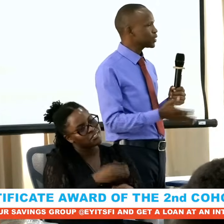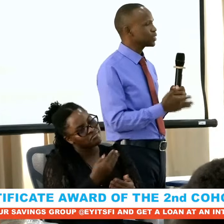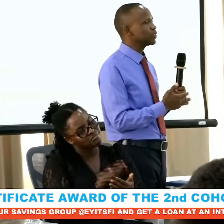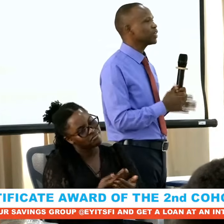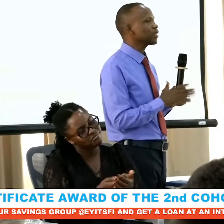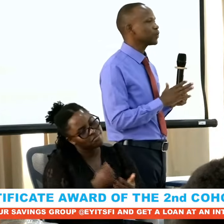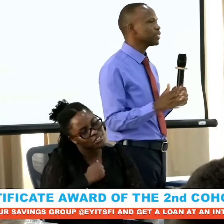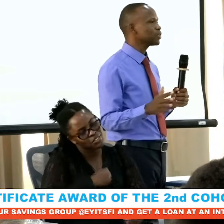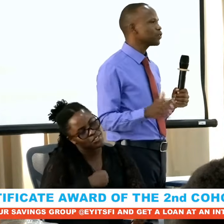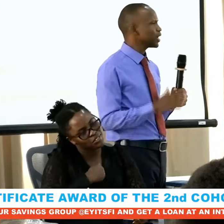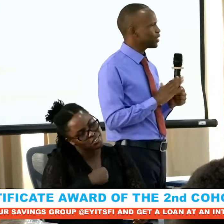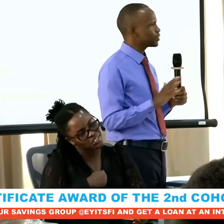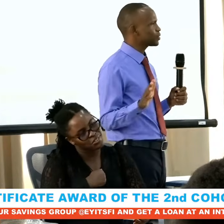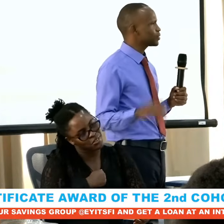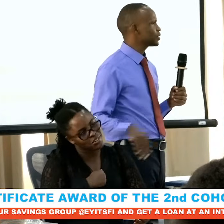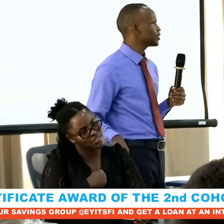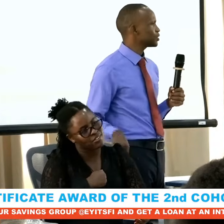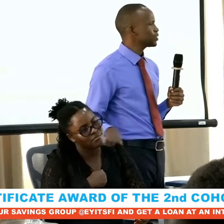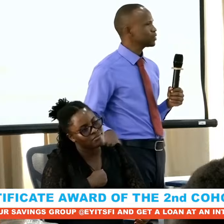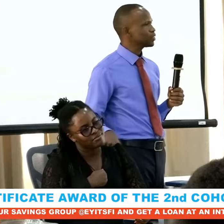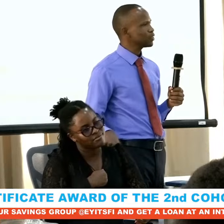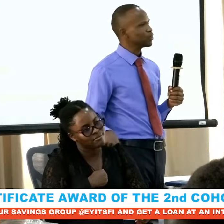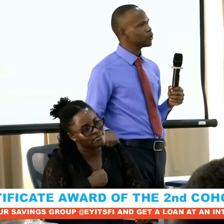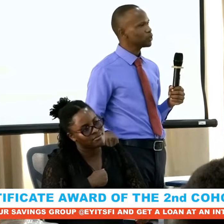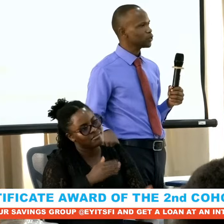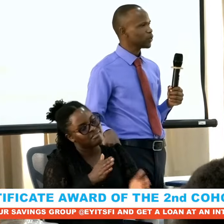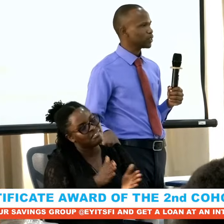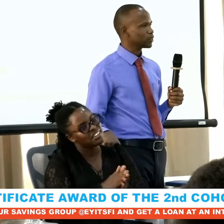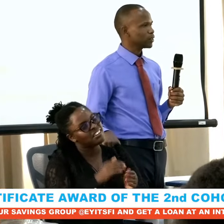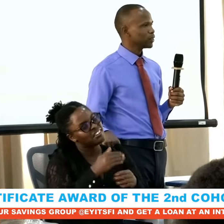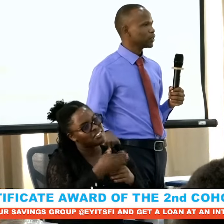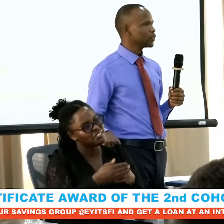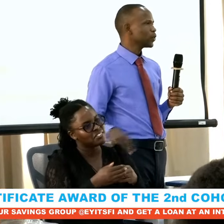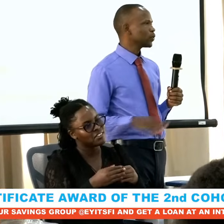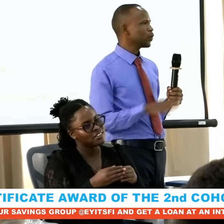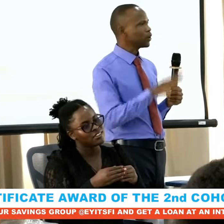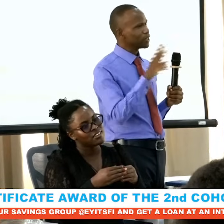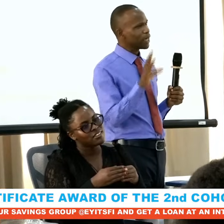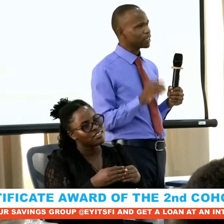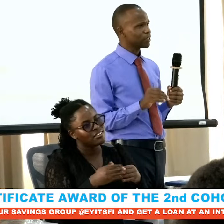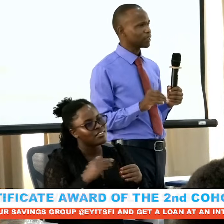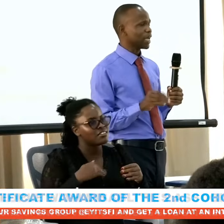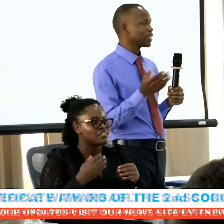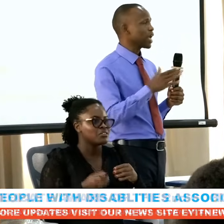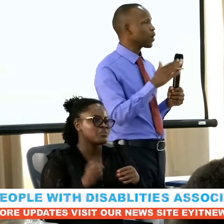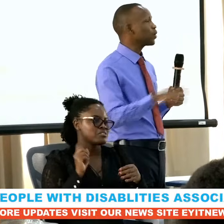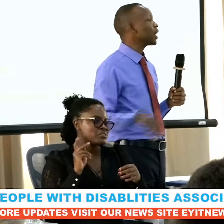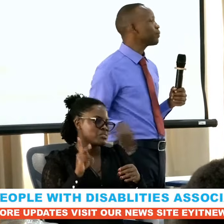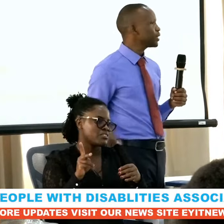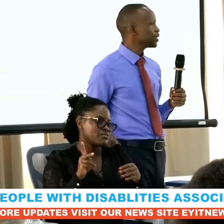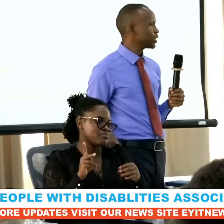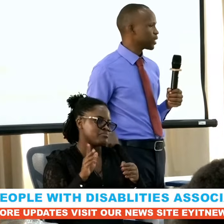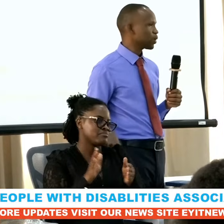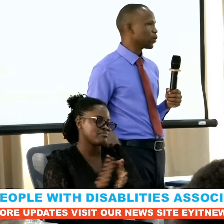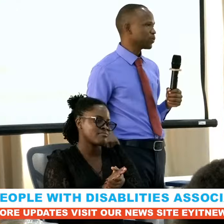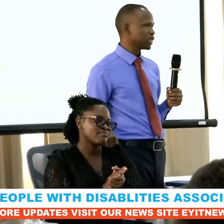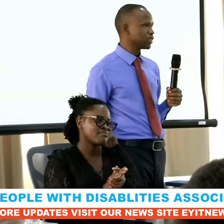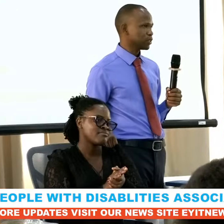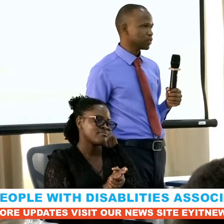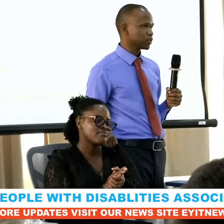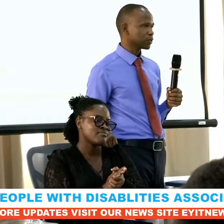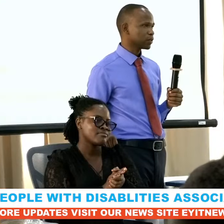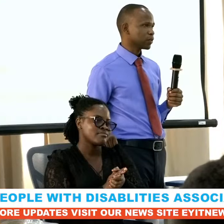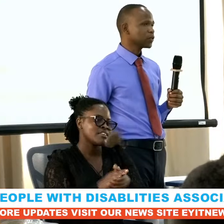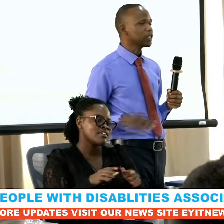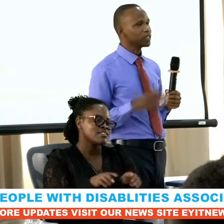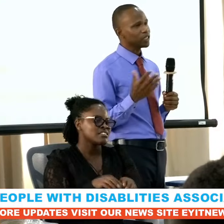she was given a right drug and she got cured. So all that, and they are all happening in our